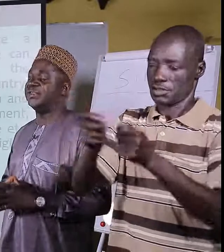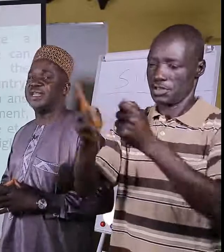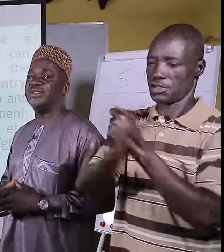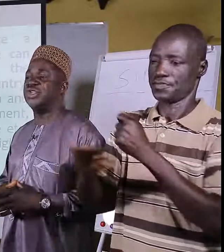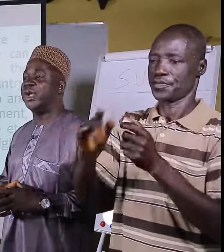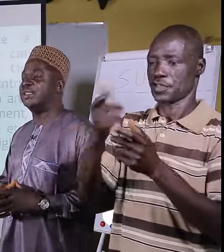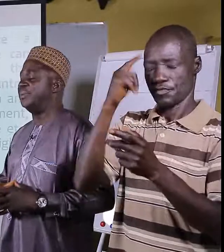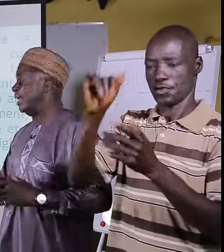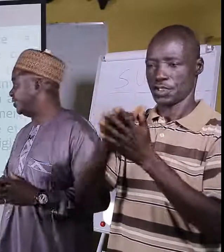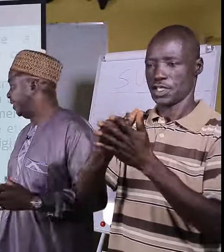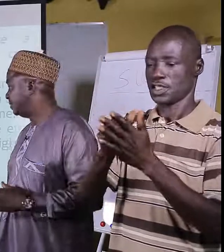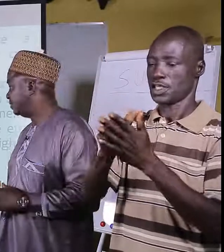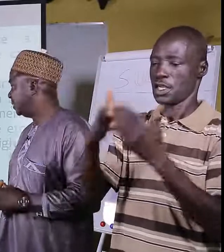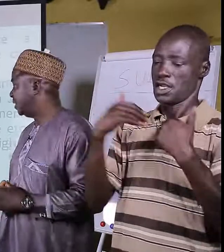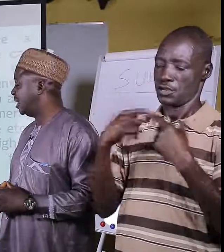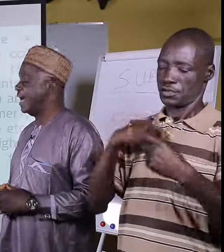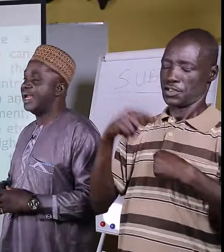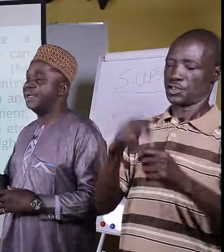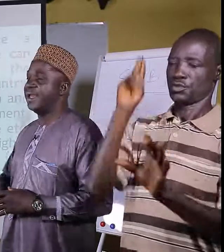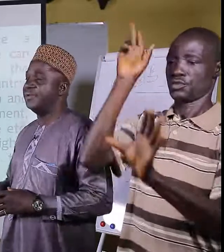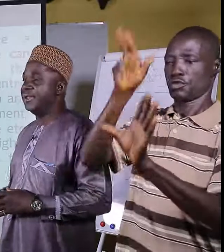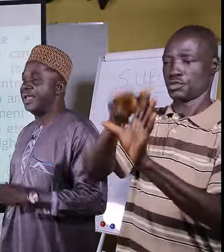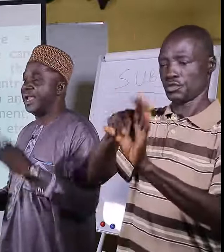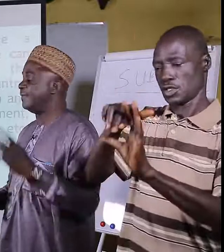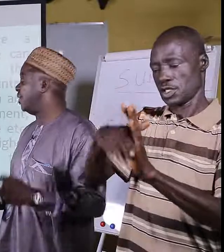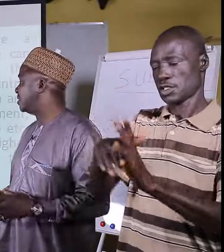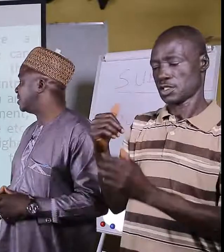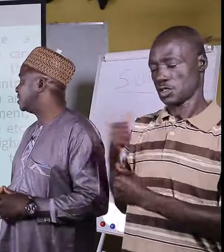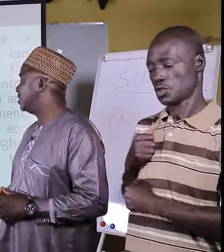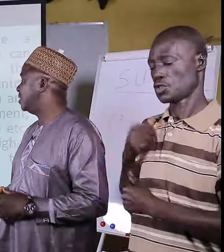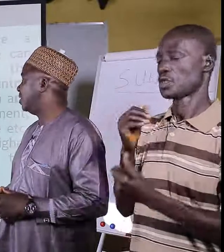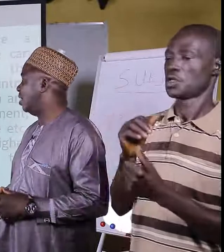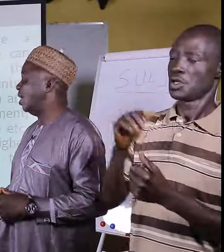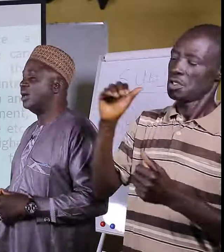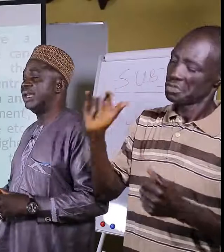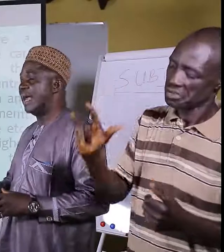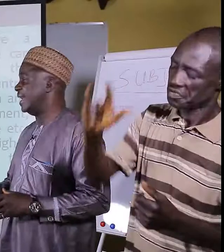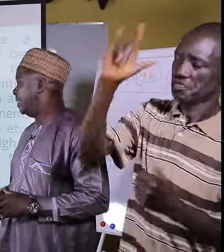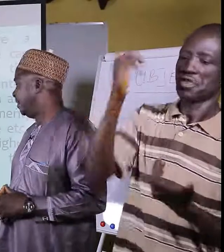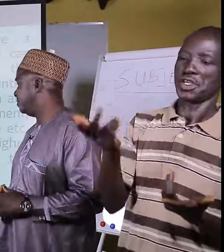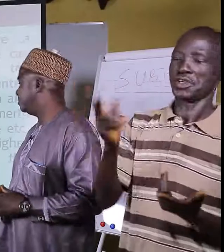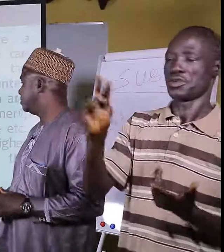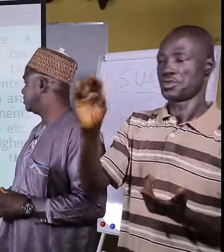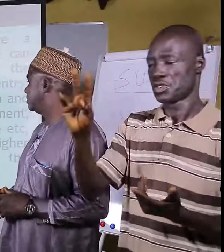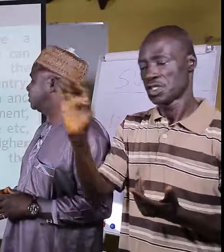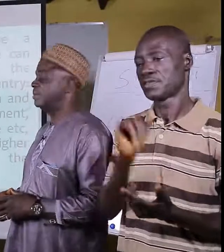have interest to join the military, either the Navy, the Air Force, or the Land